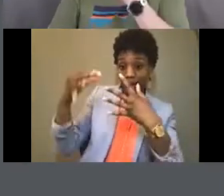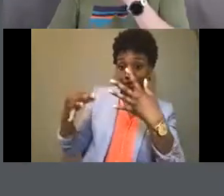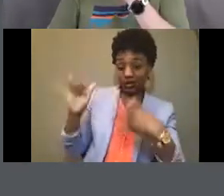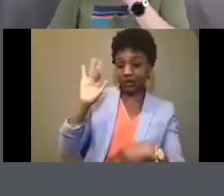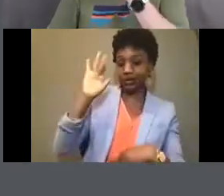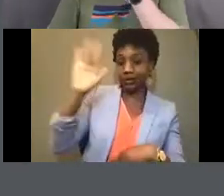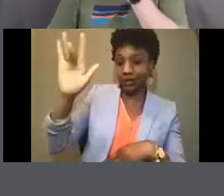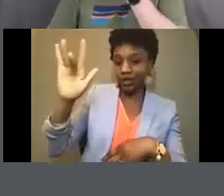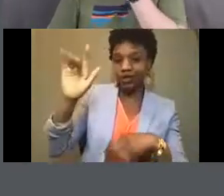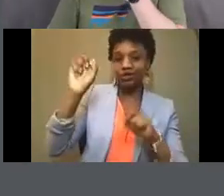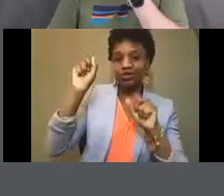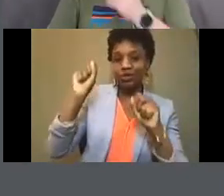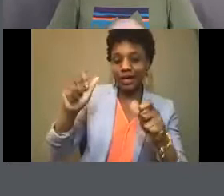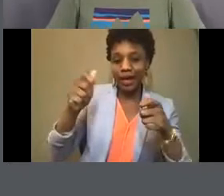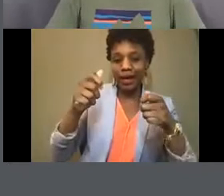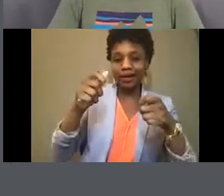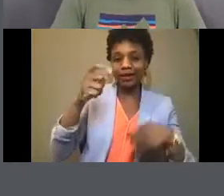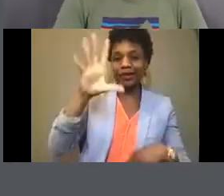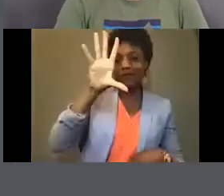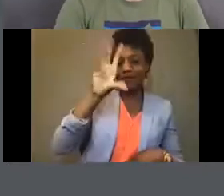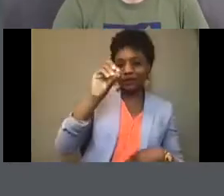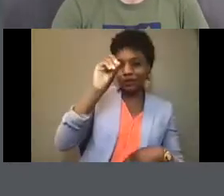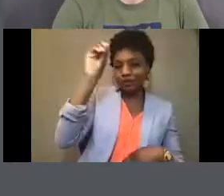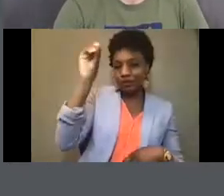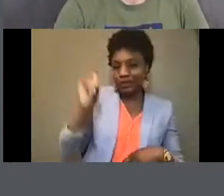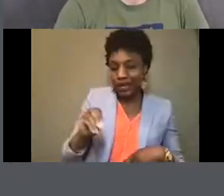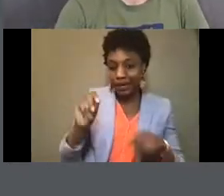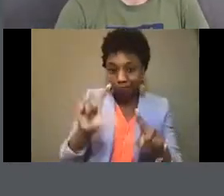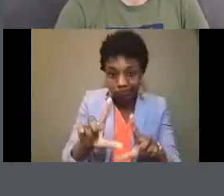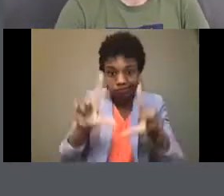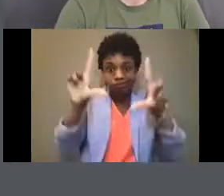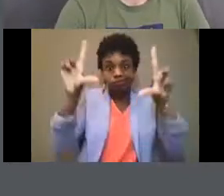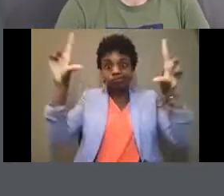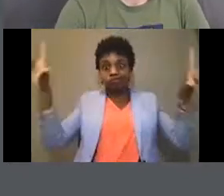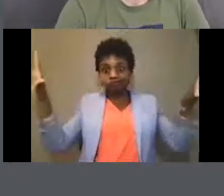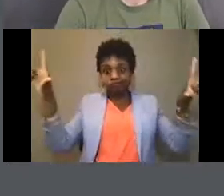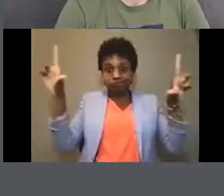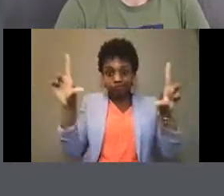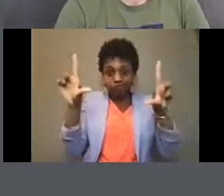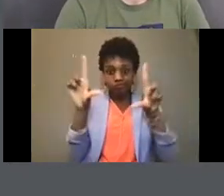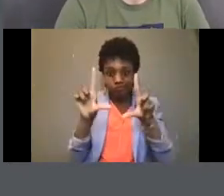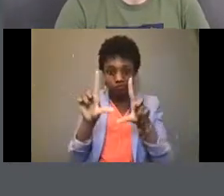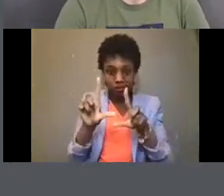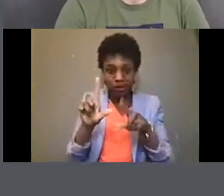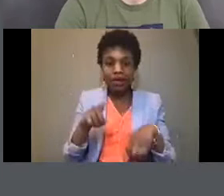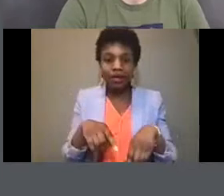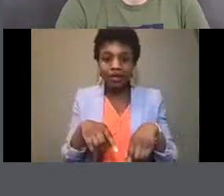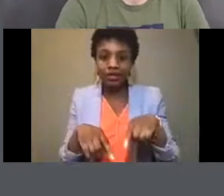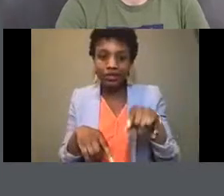it to the window, 50%, up to 300%. But this is what makes the less amount of visual